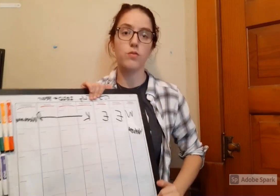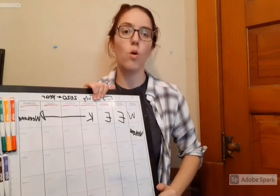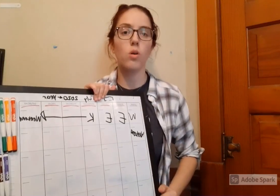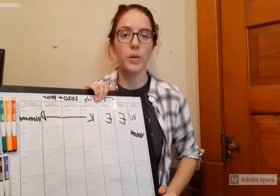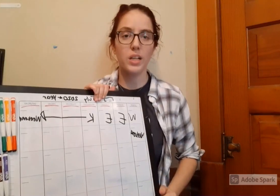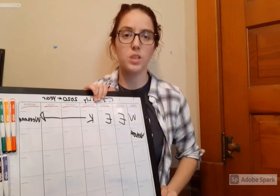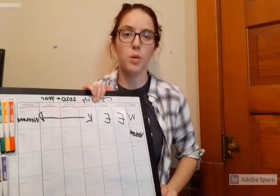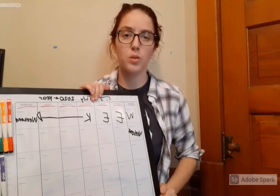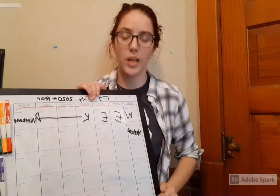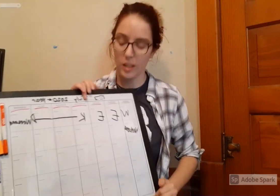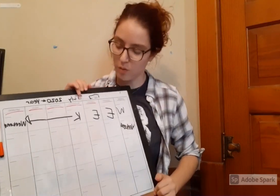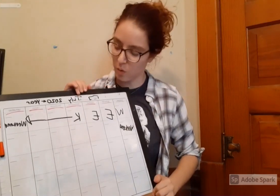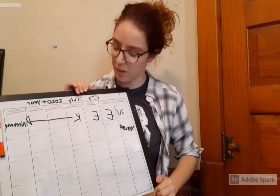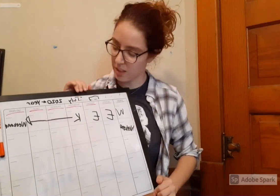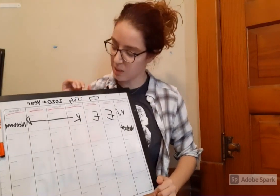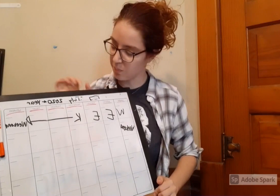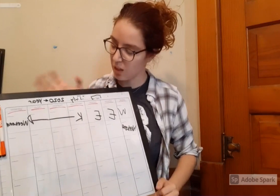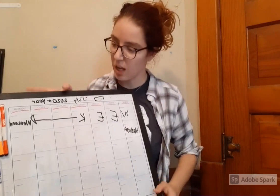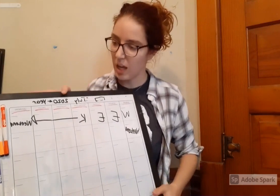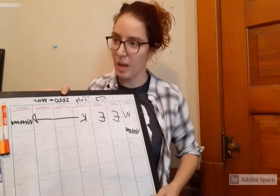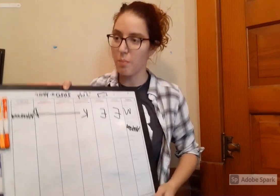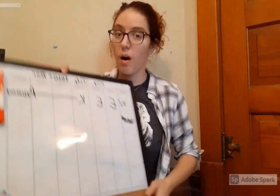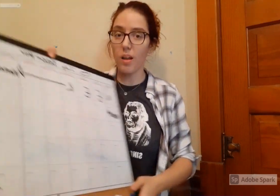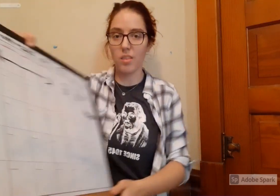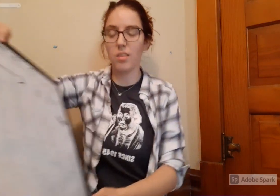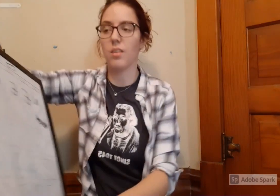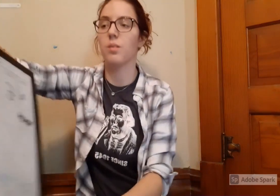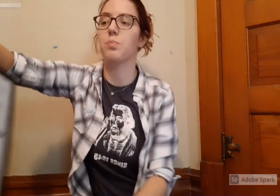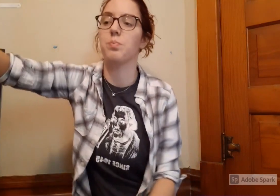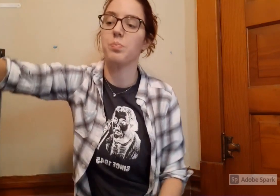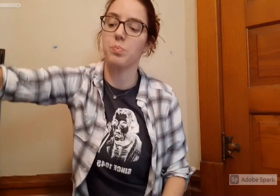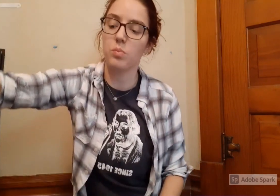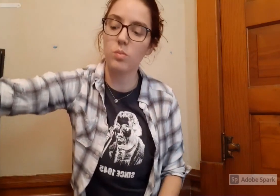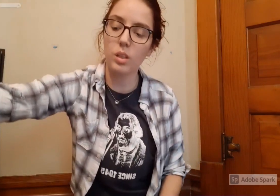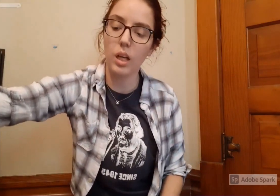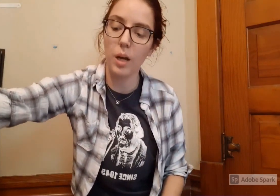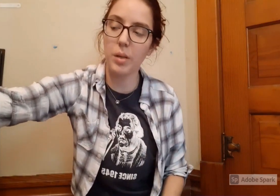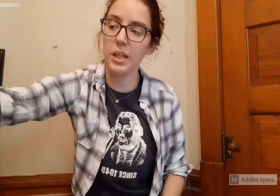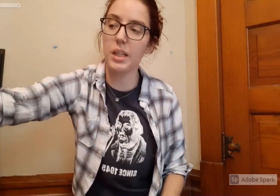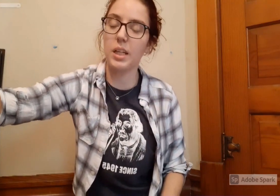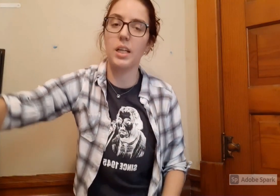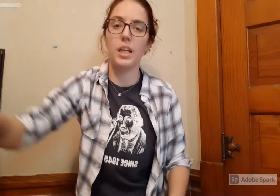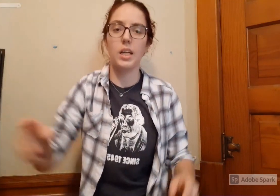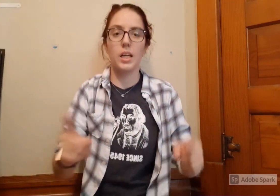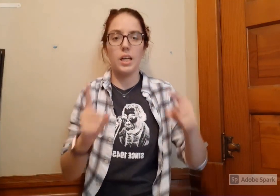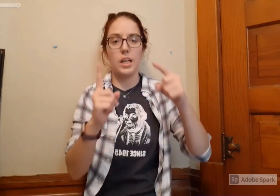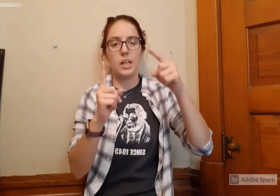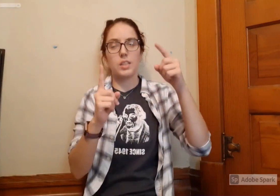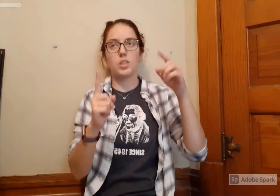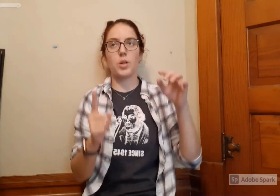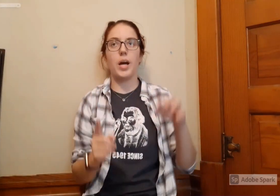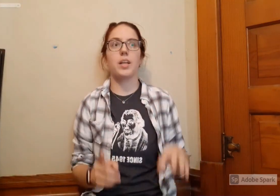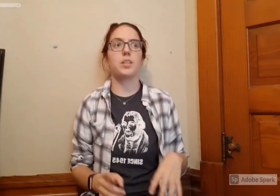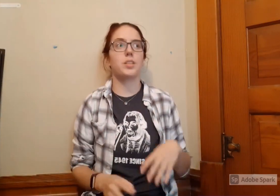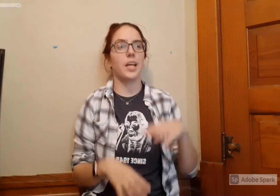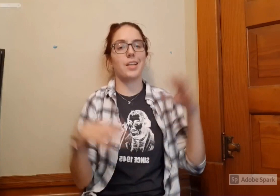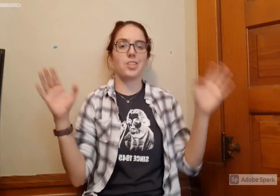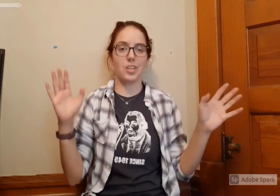4 weeks, most likely 4 weeks. In month, I'm not gonna show you how to say like